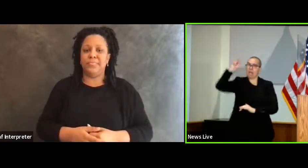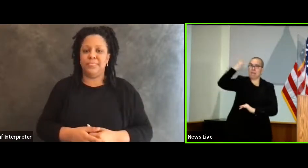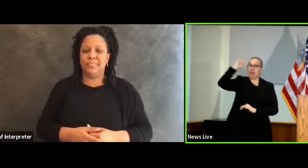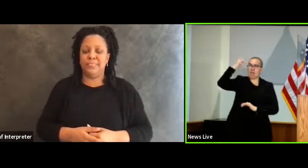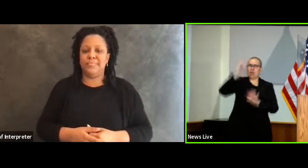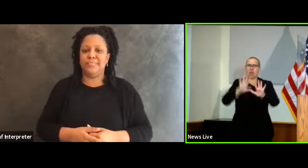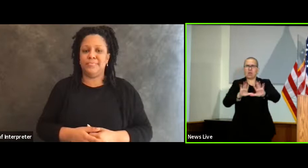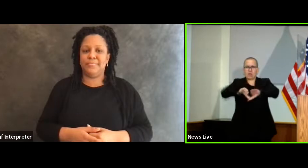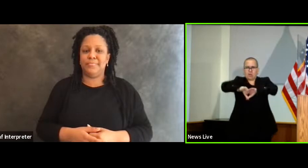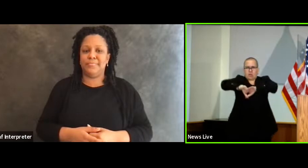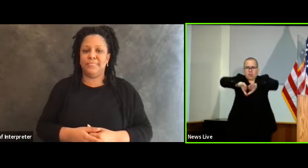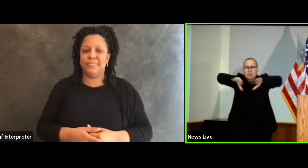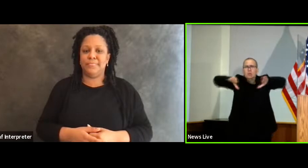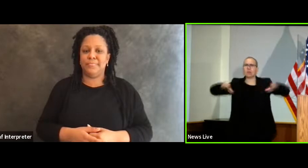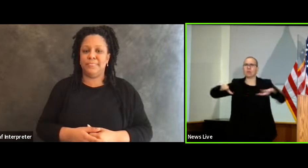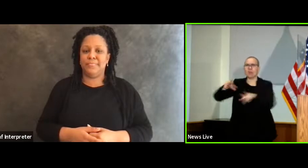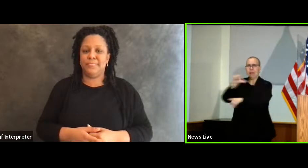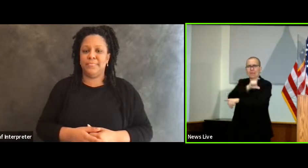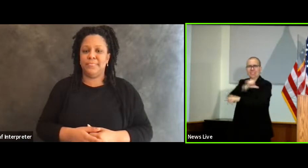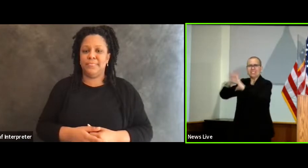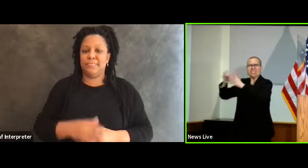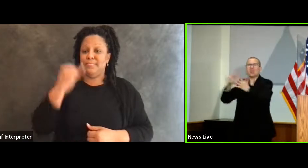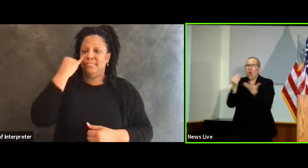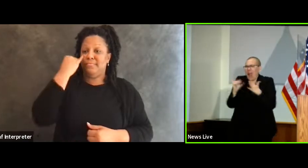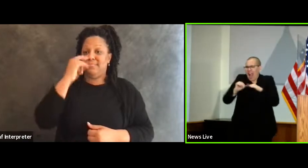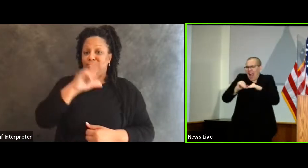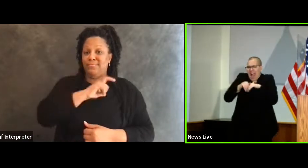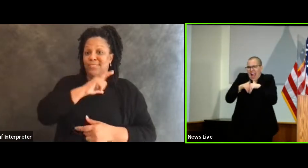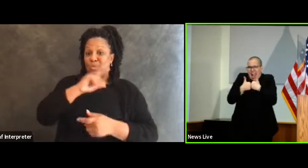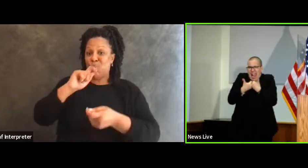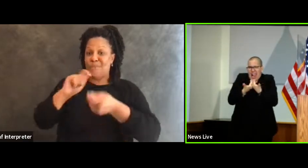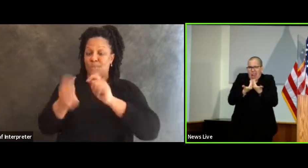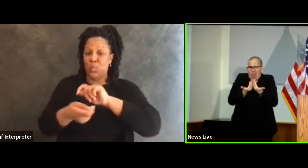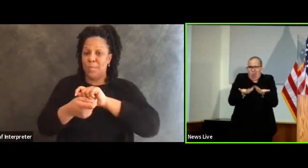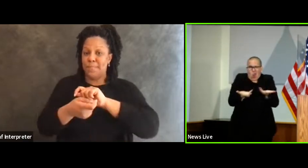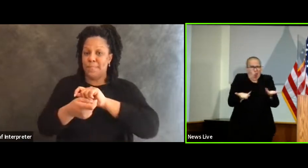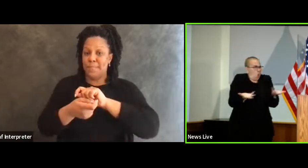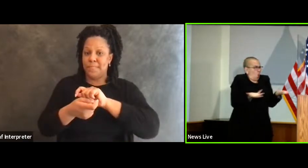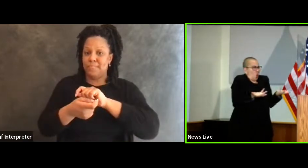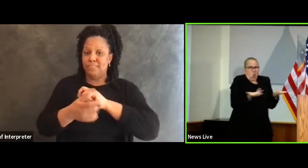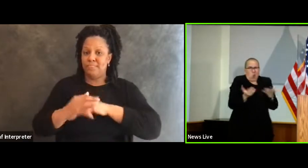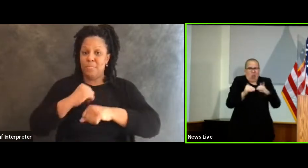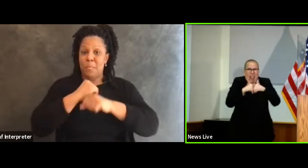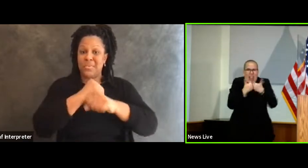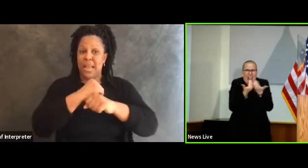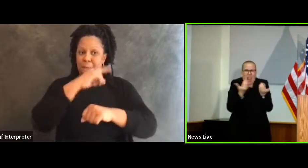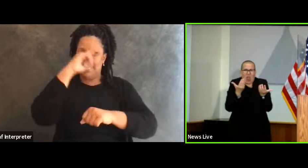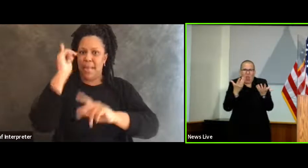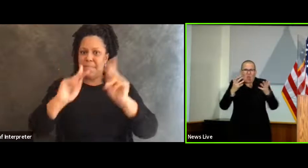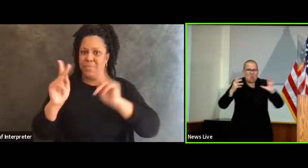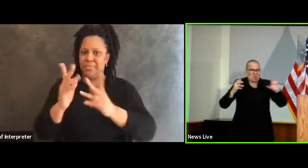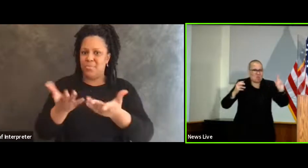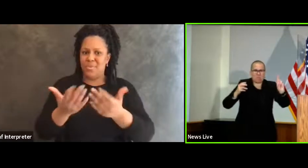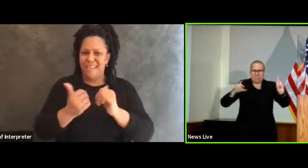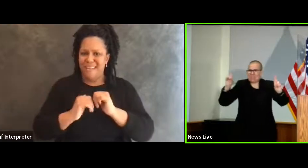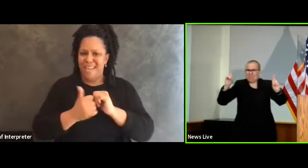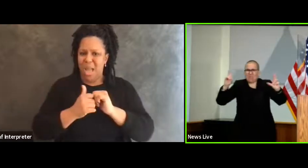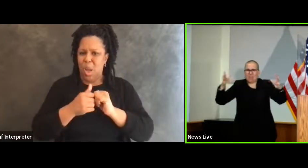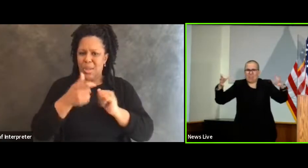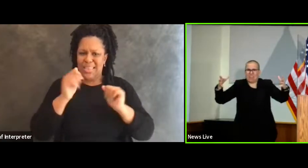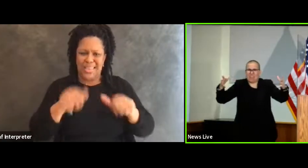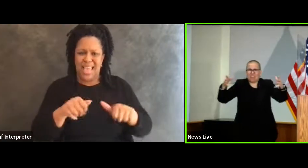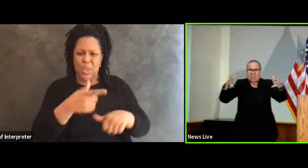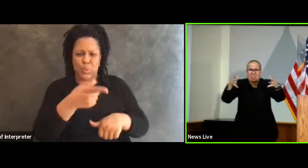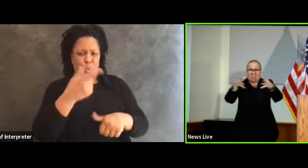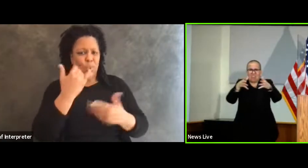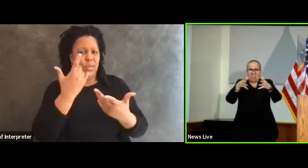people, how can you effectively do that when you're putting Republicans on blast for not taking up